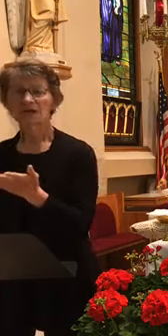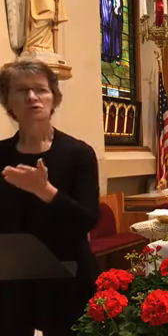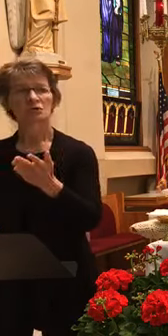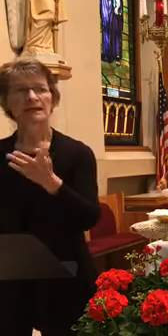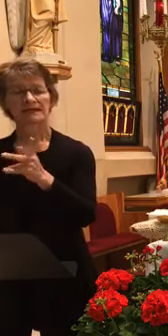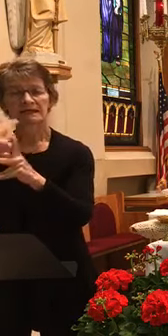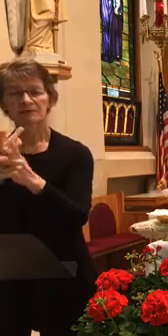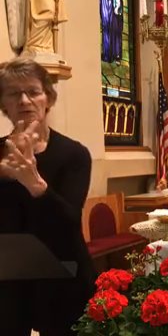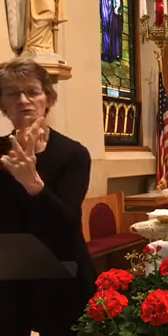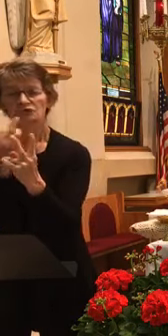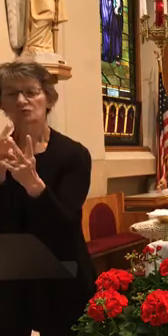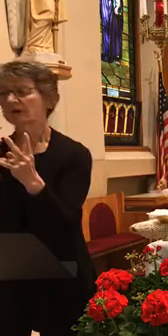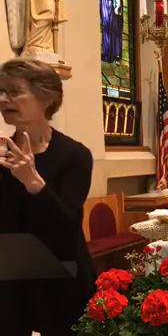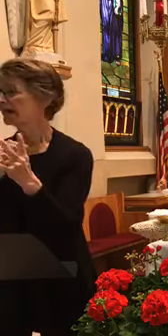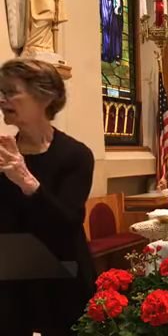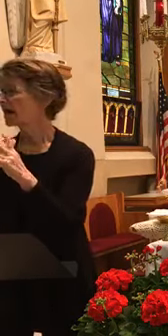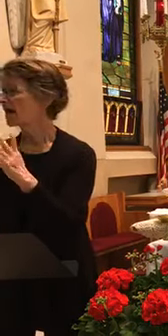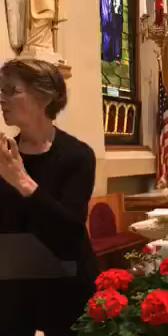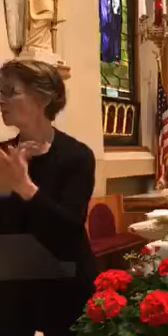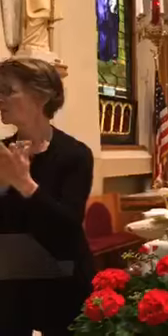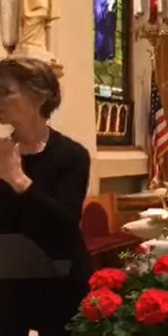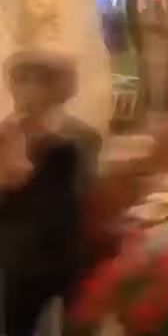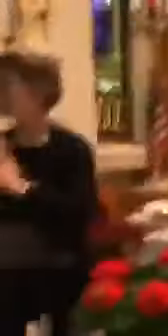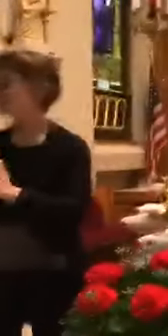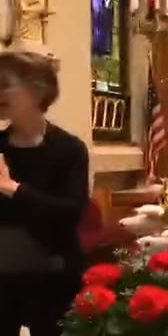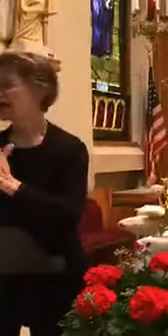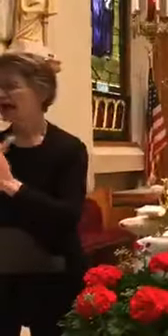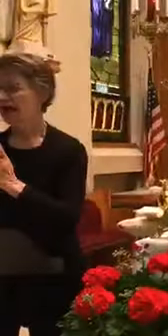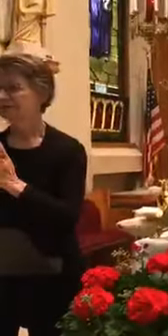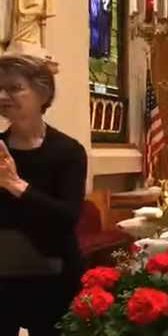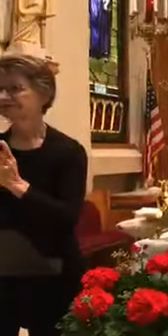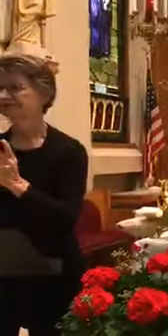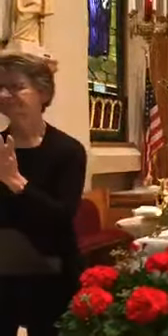let us also keep their family.